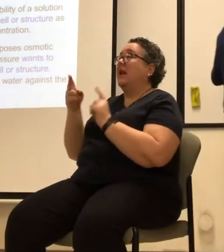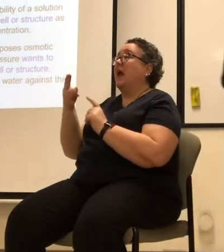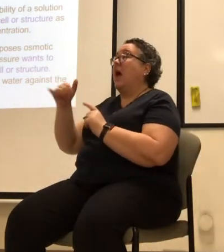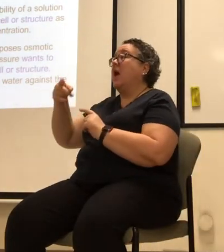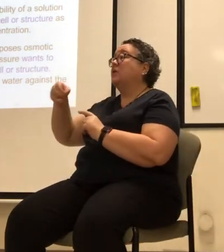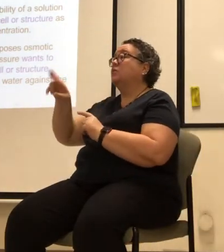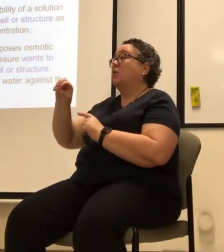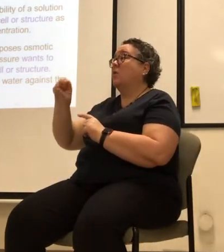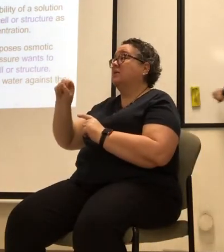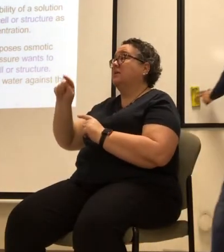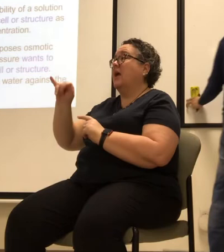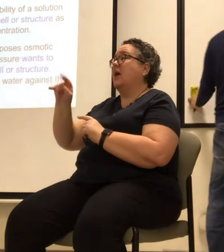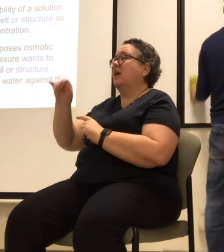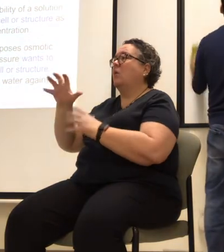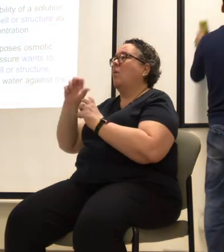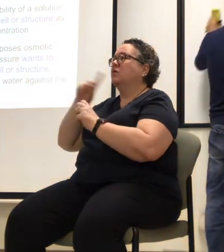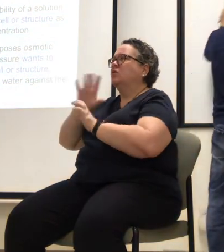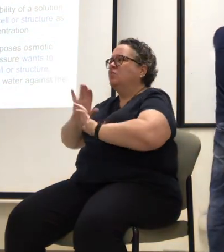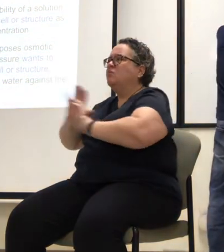pressure.